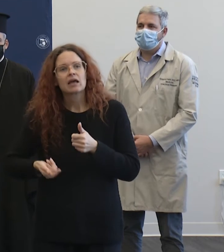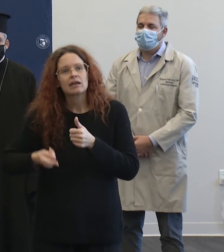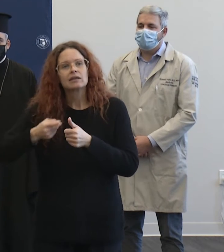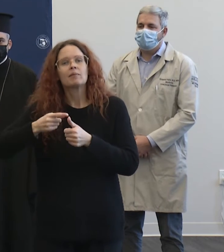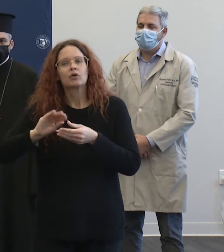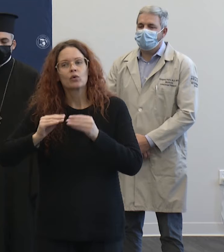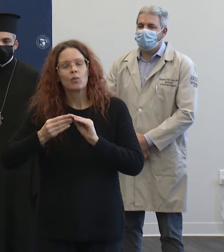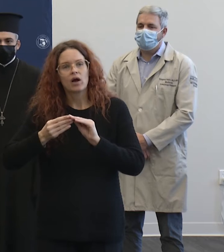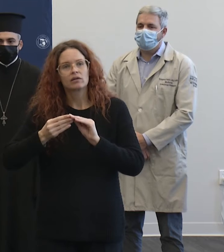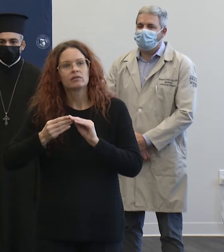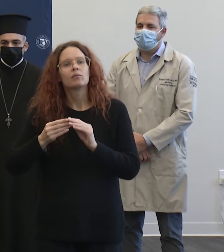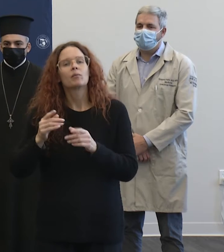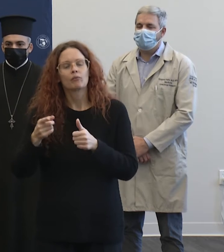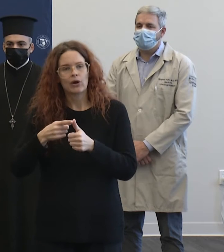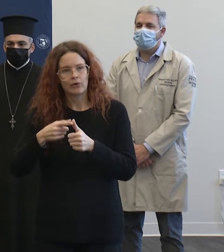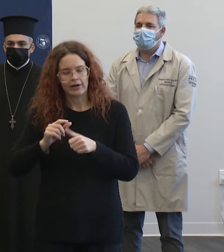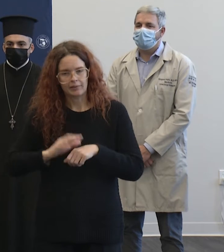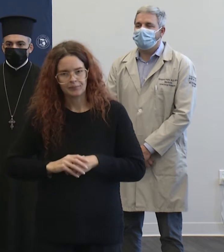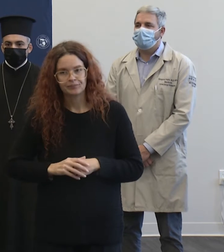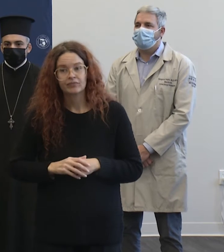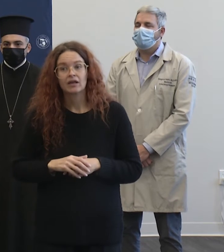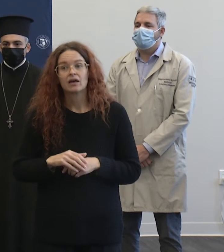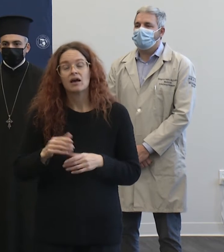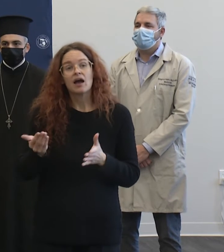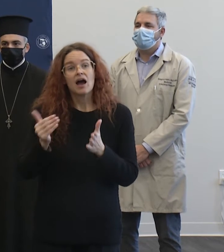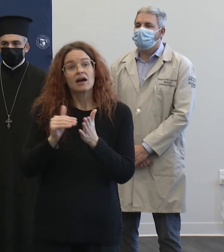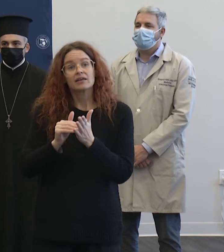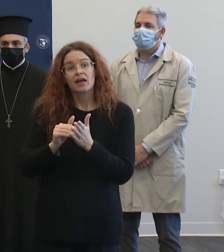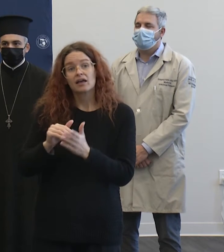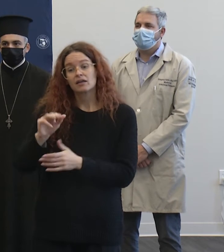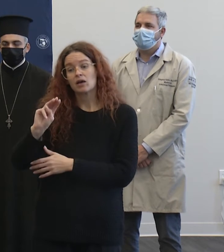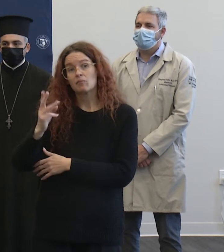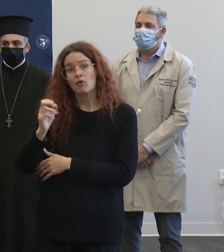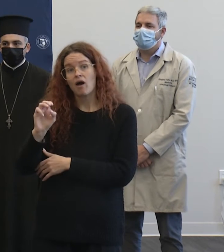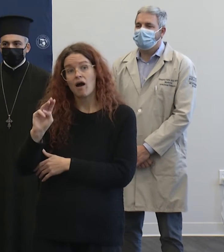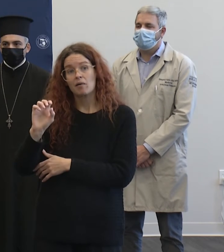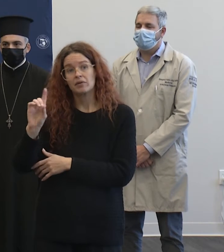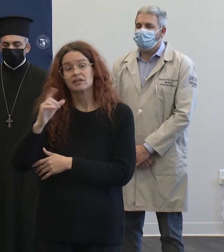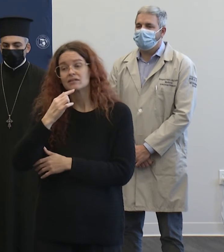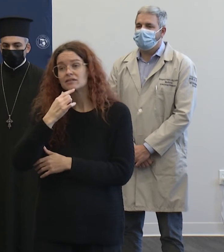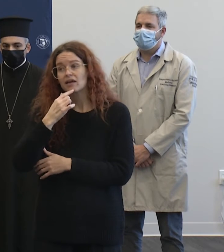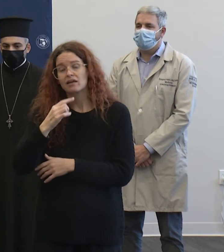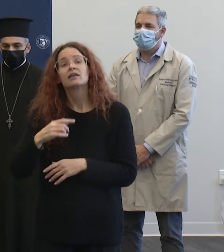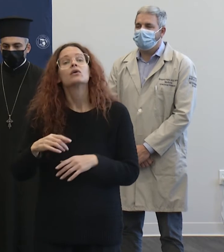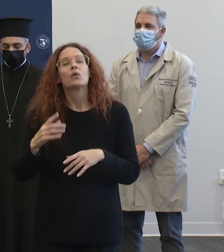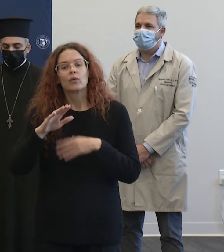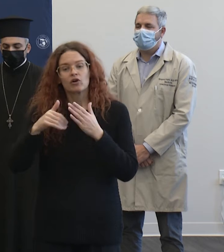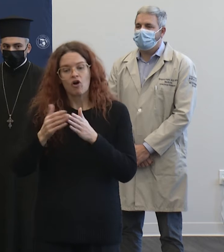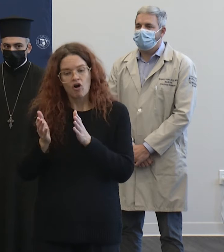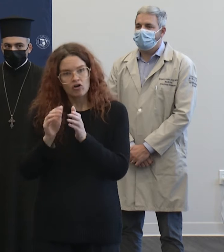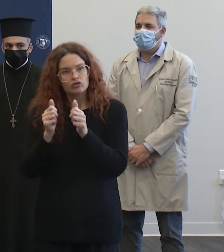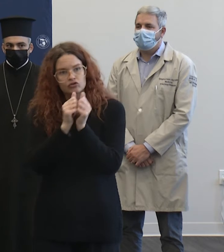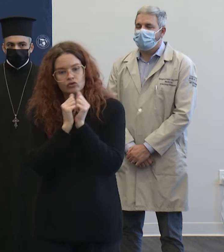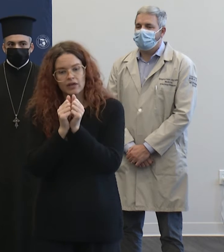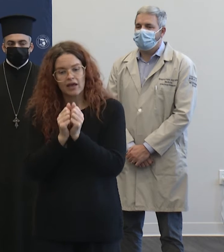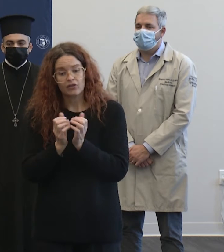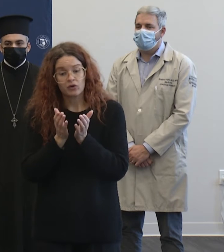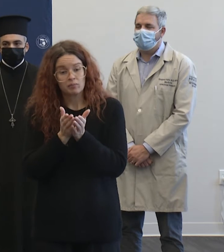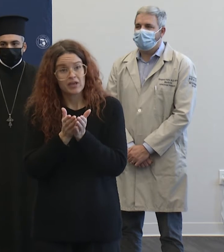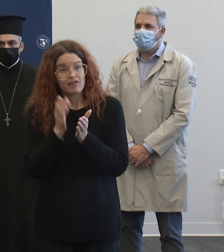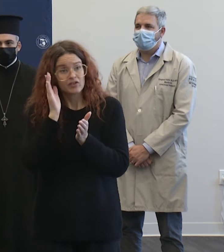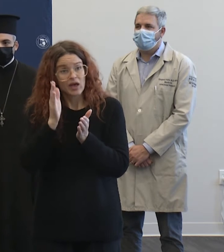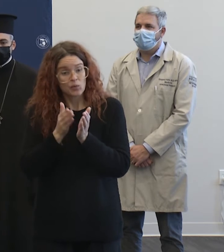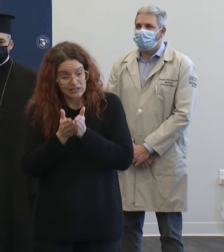Muhammad, peace be upon him, again he used an analogy of being all in one boat. Behavior that will sink our